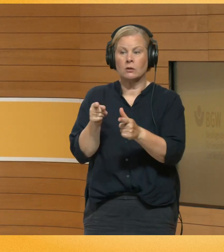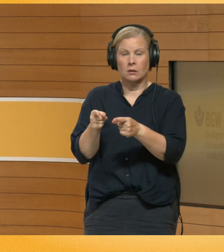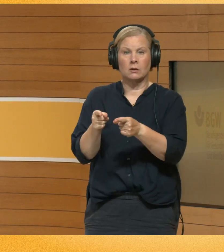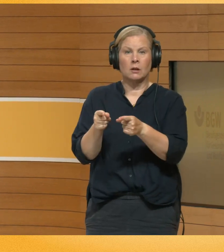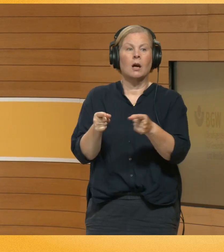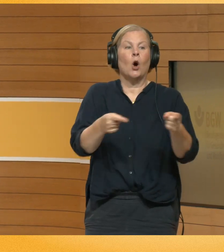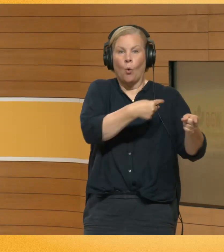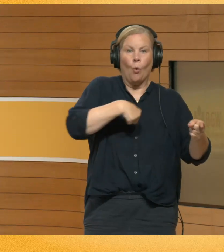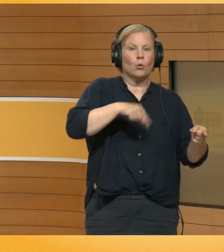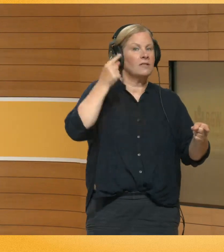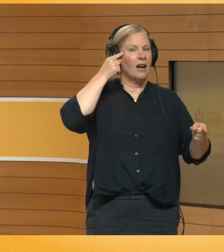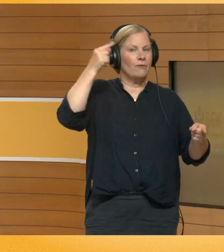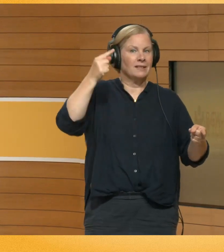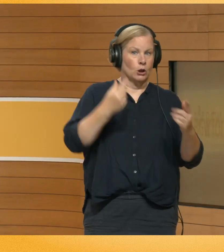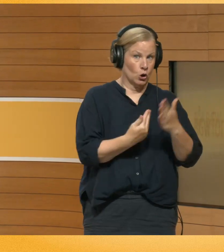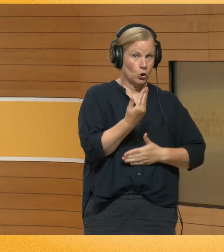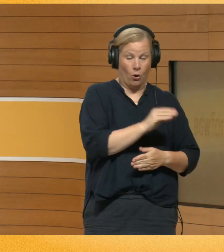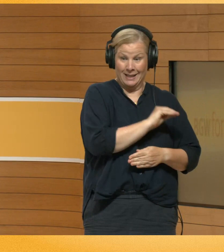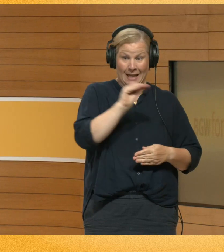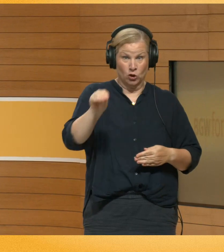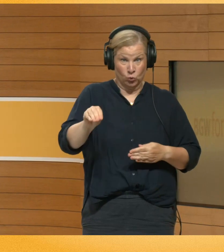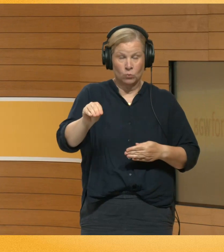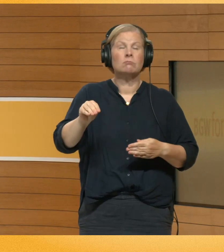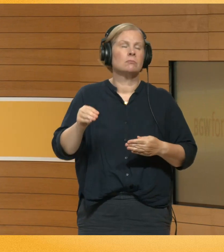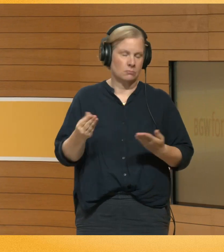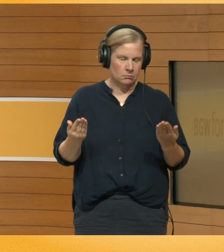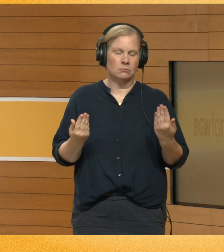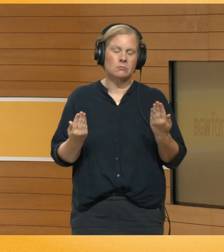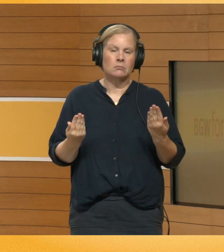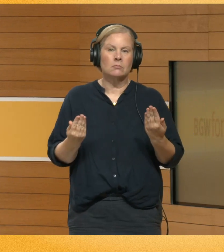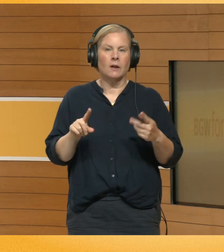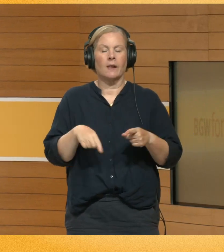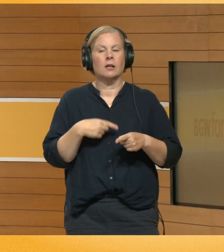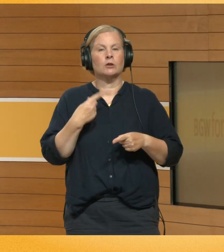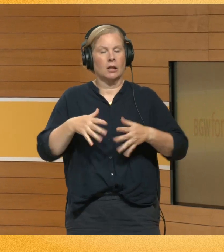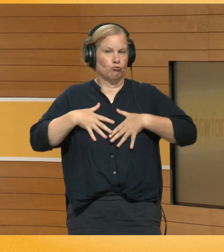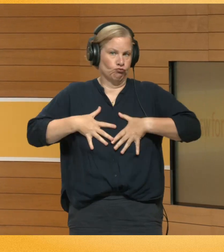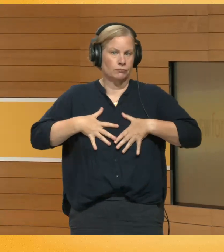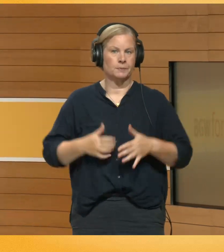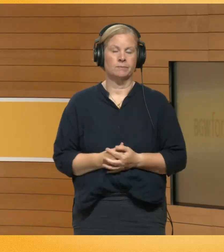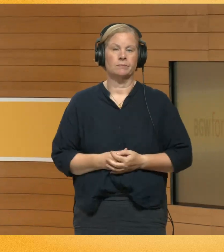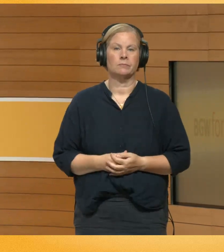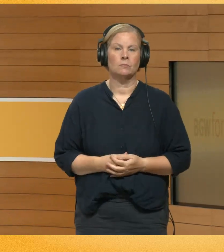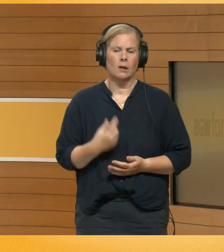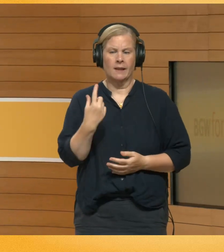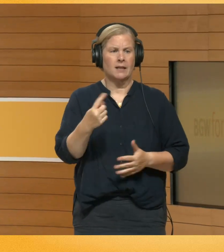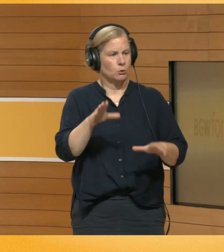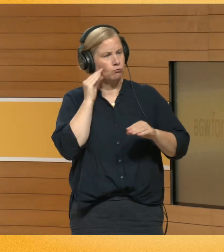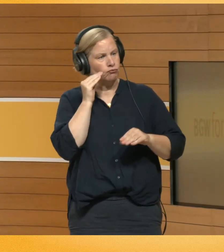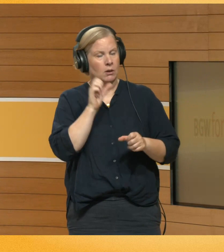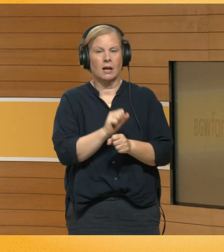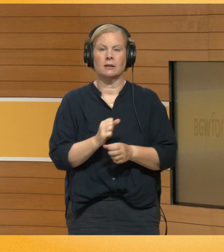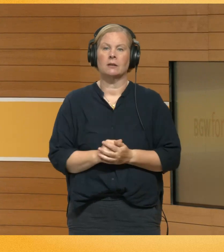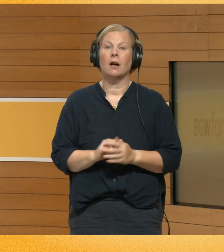that can build up on the pre-existing know-how of people, so it's easy to